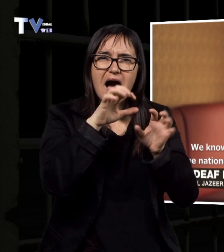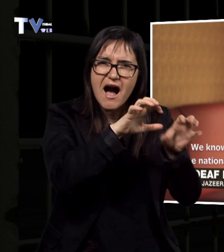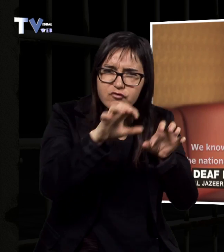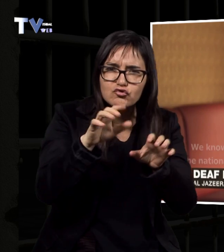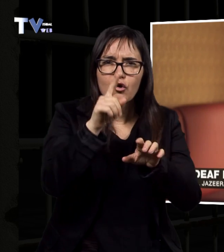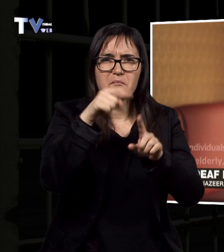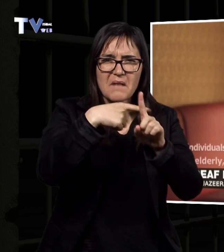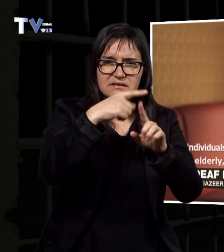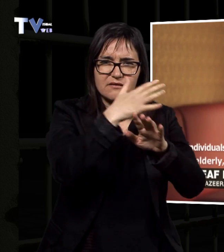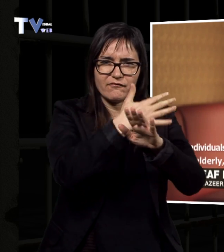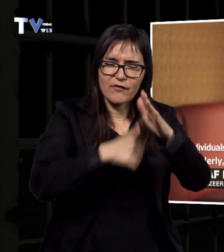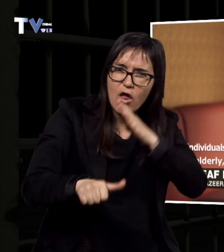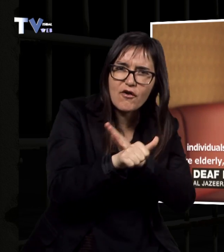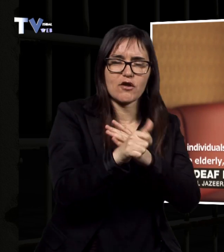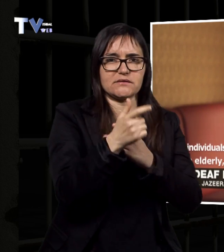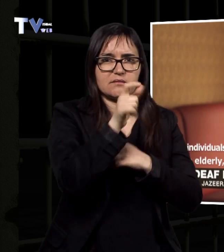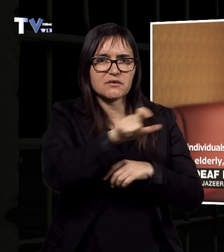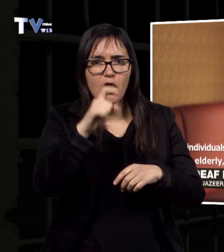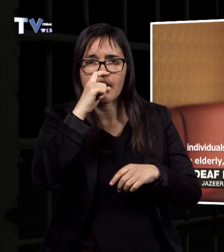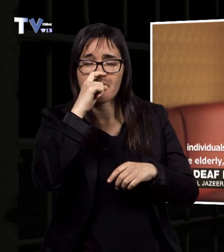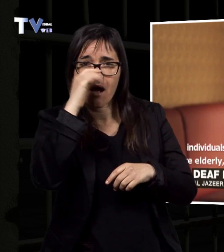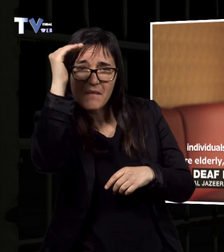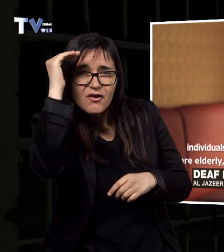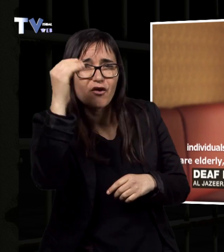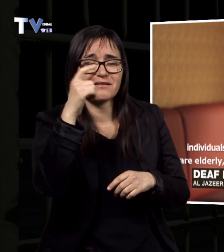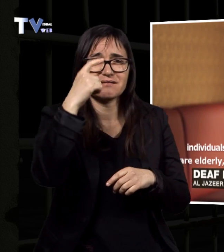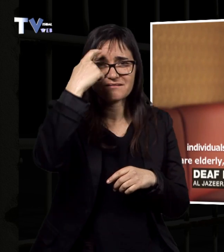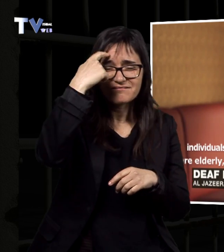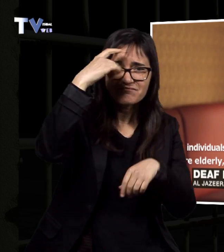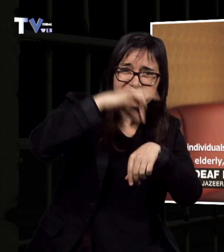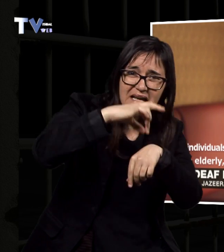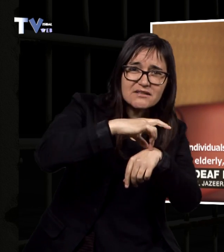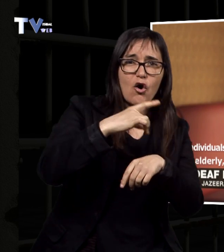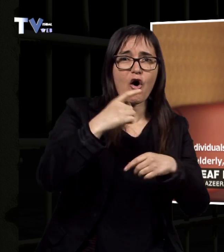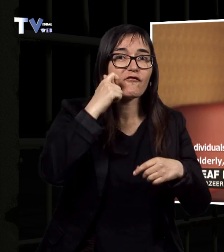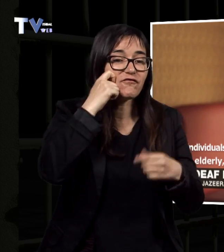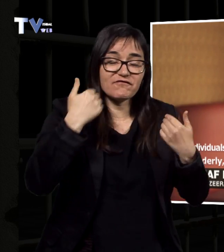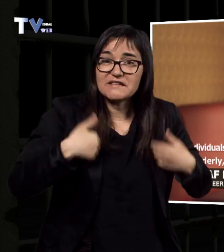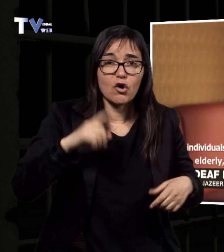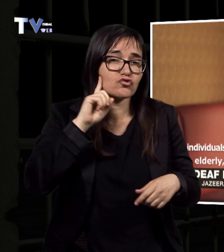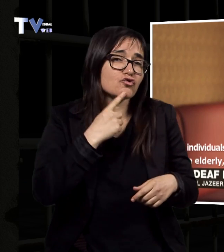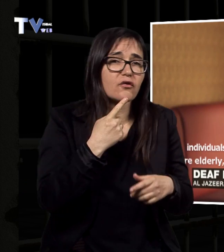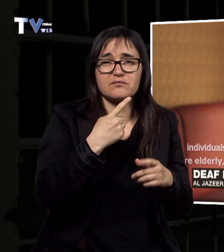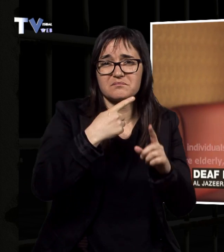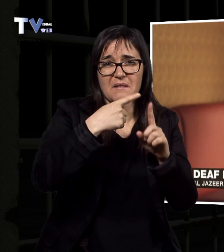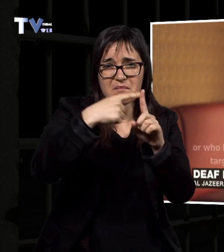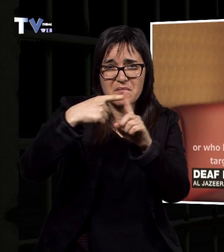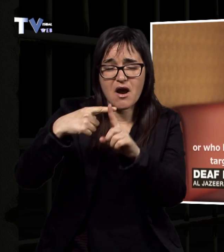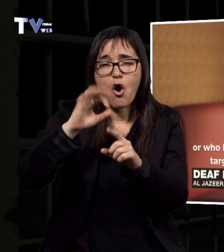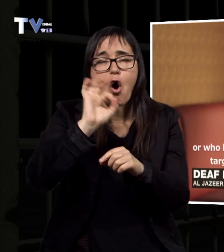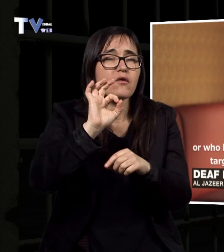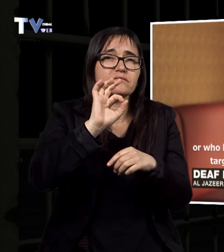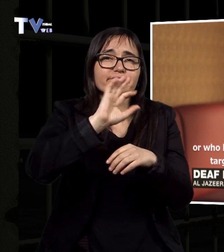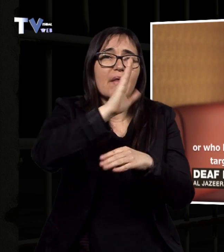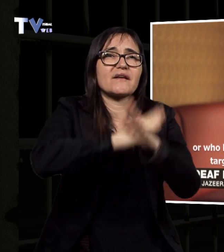and abuse that individuals who have mental illness, individuals who are elderly, individuals who have a physical